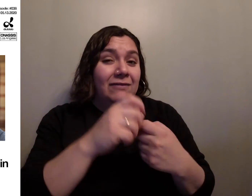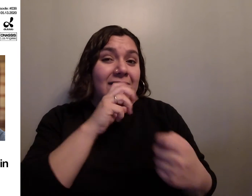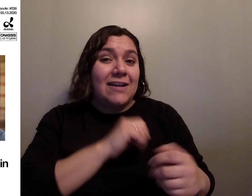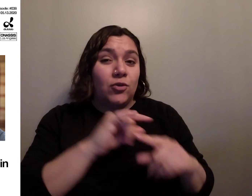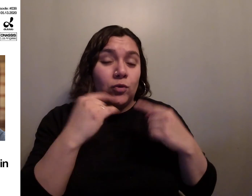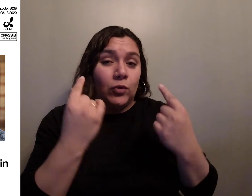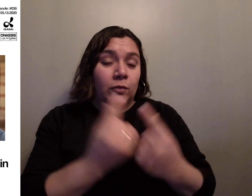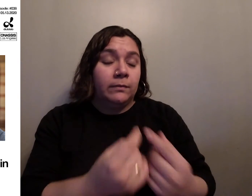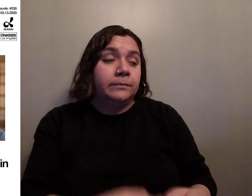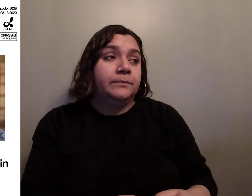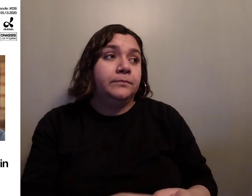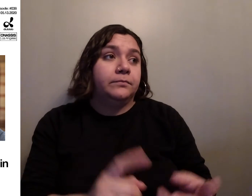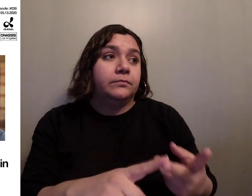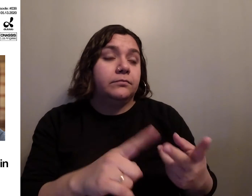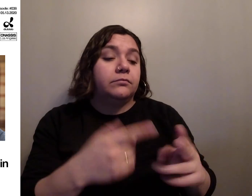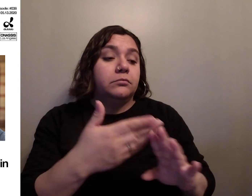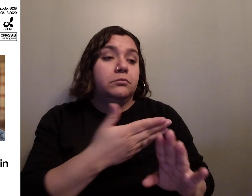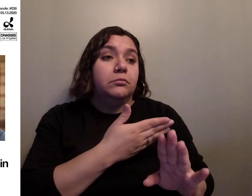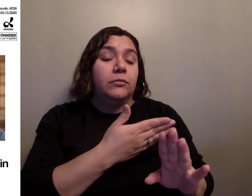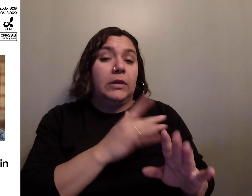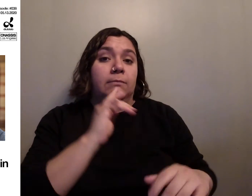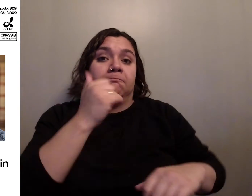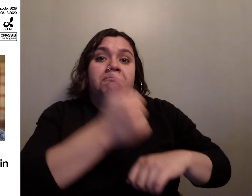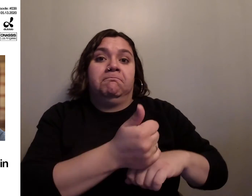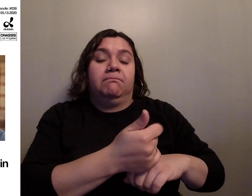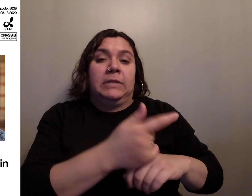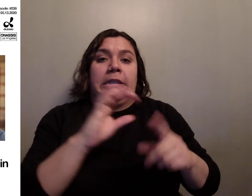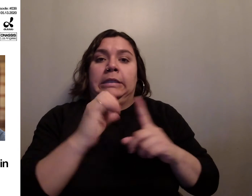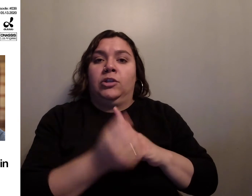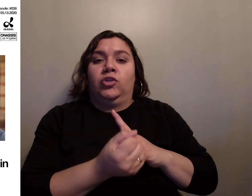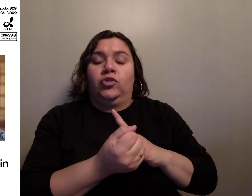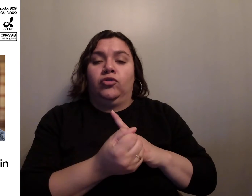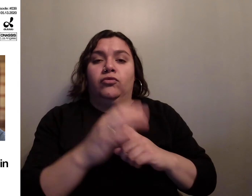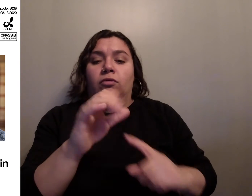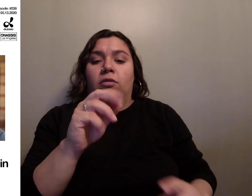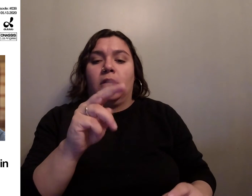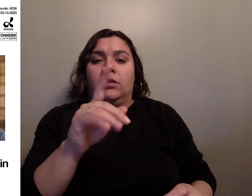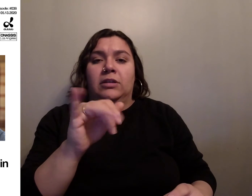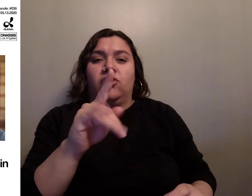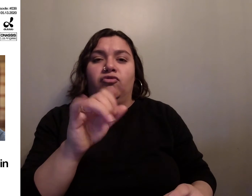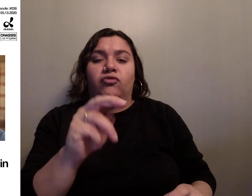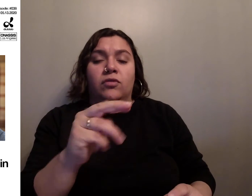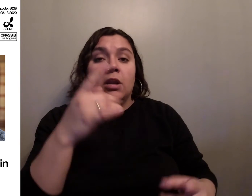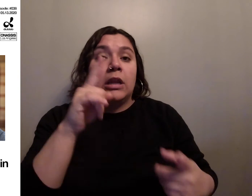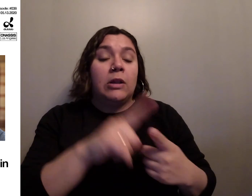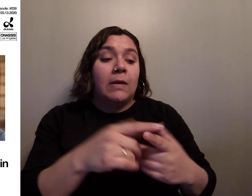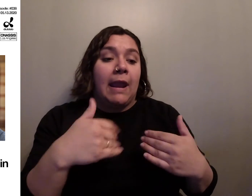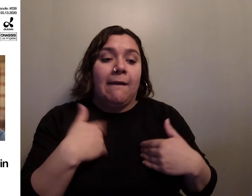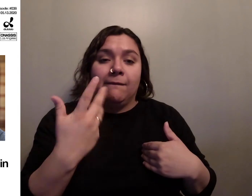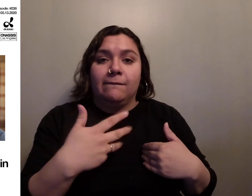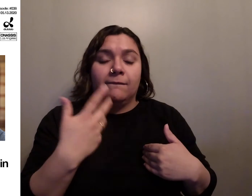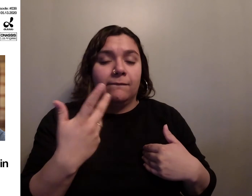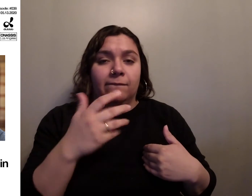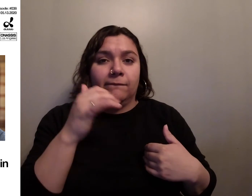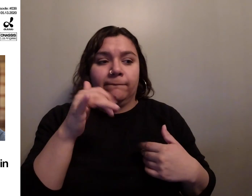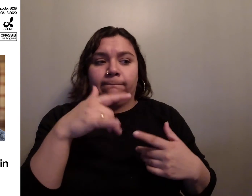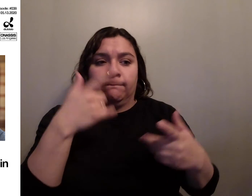return if they're in a certain age group or pre-existing conditions until there's a